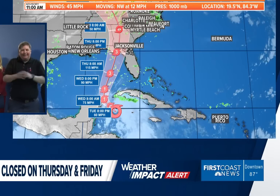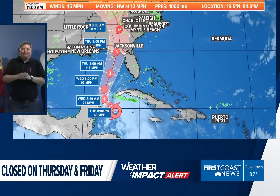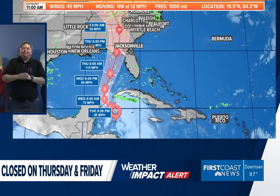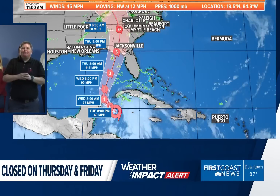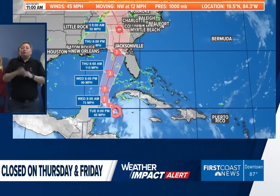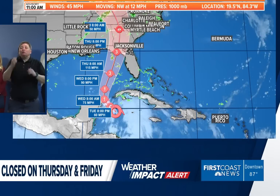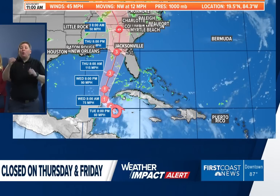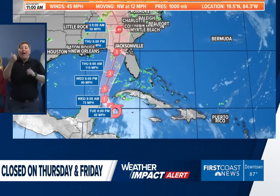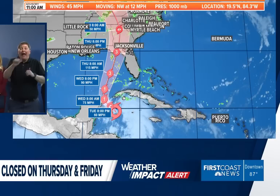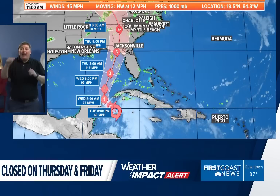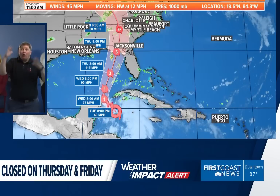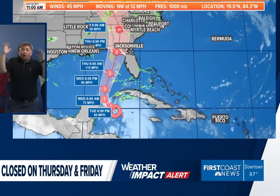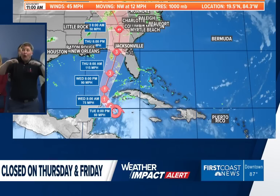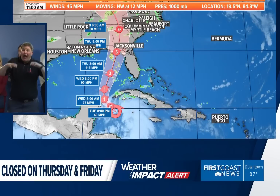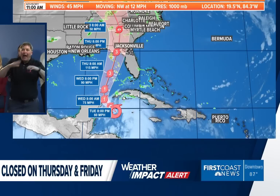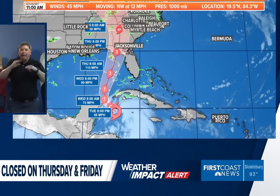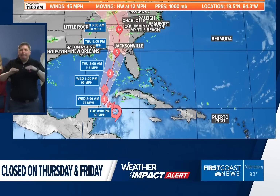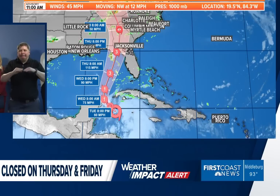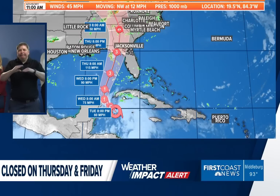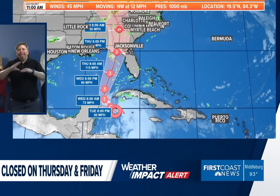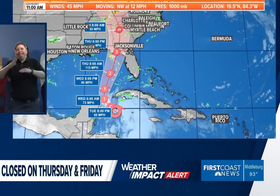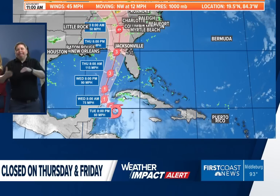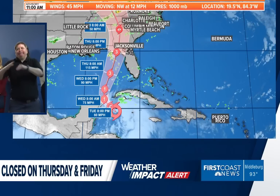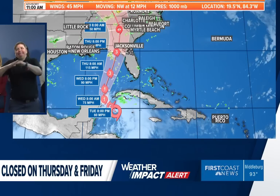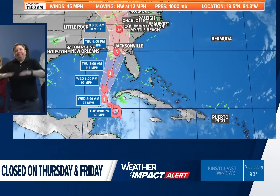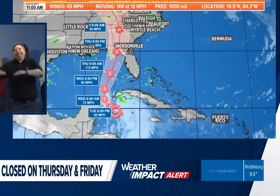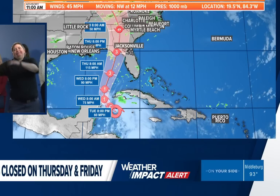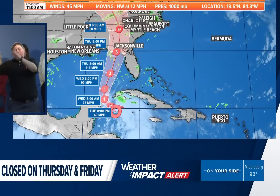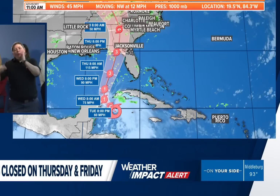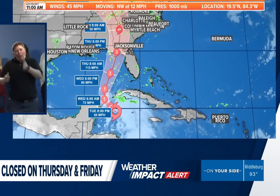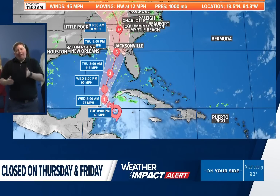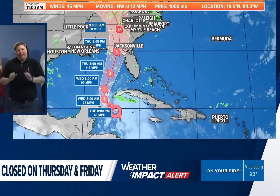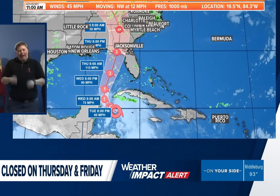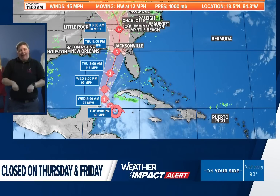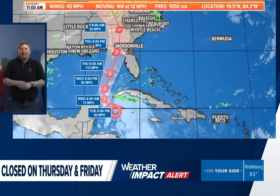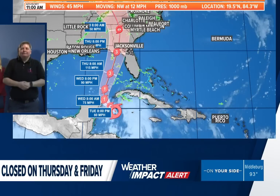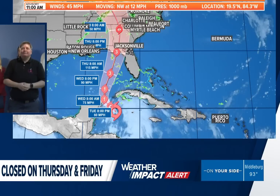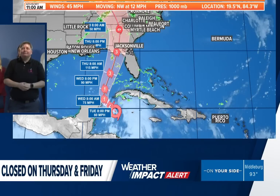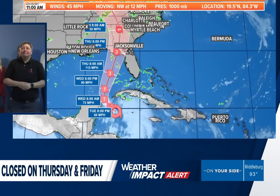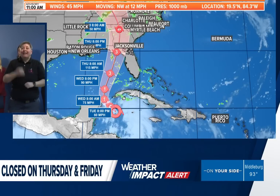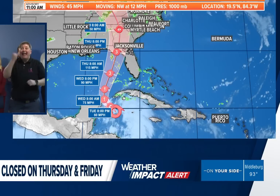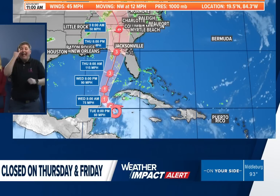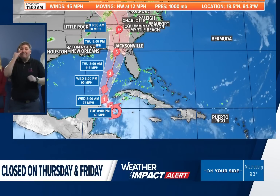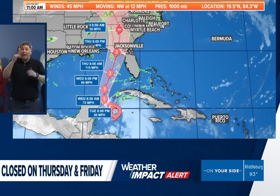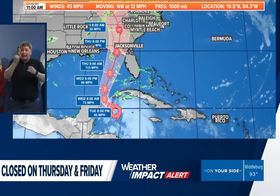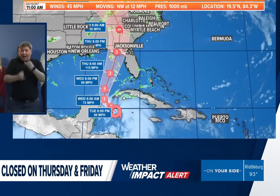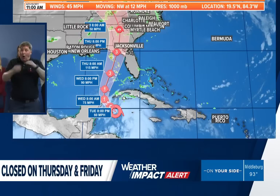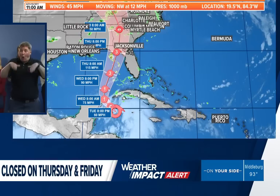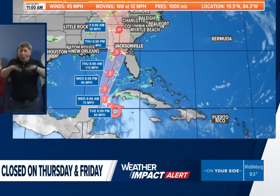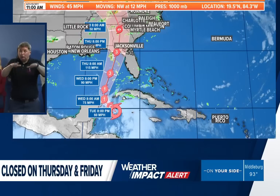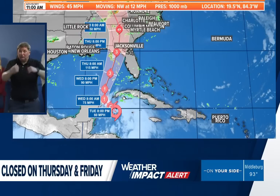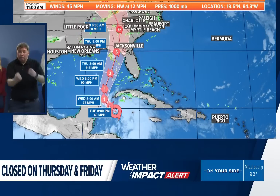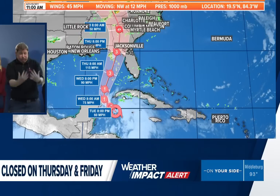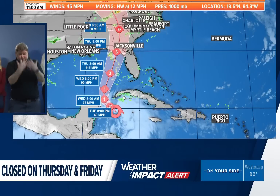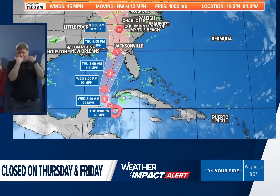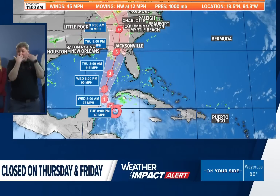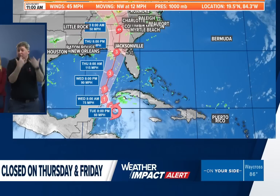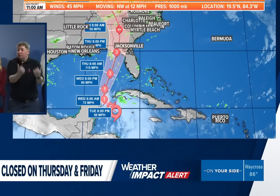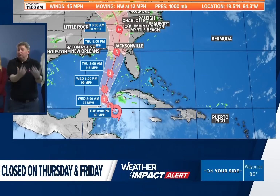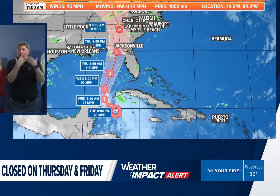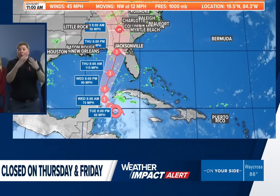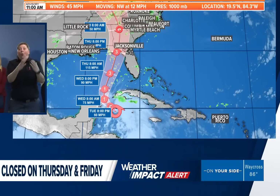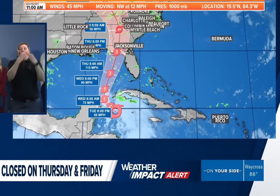bring a flooding threat. And finally, storm surge footprint. Not expected to be a major player, especially for